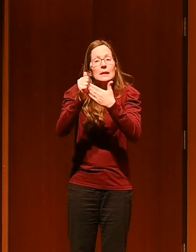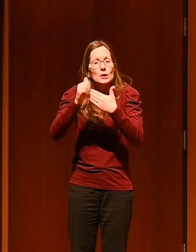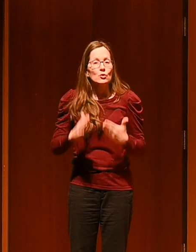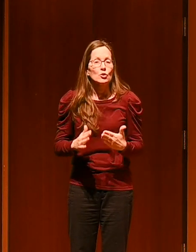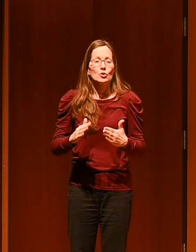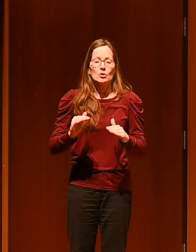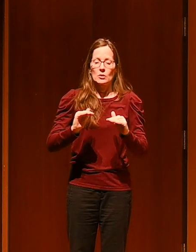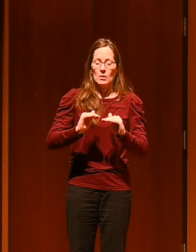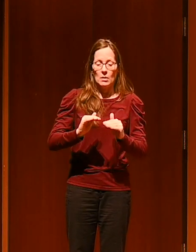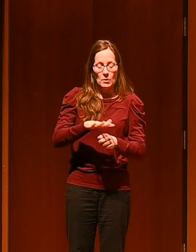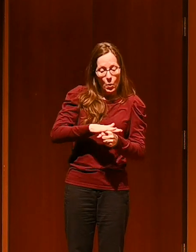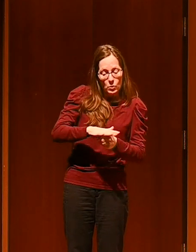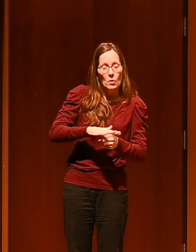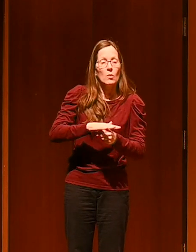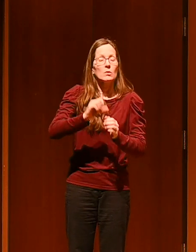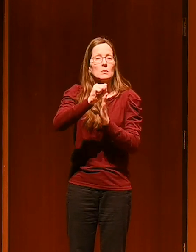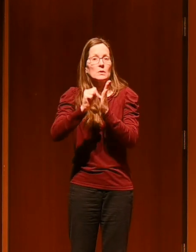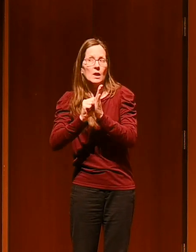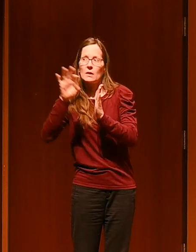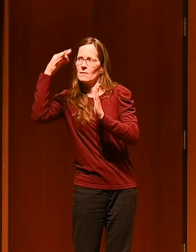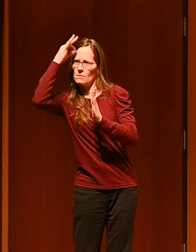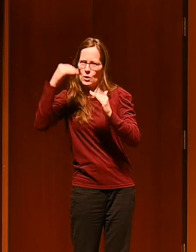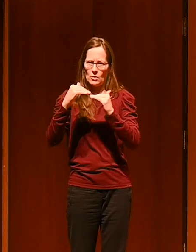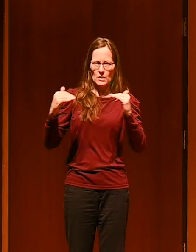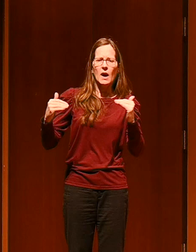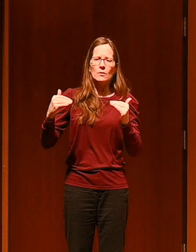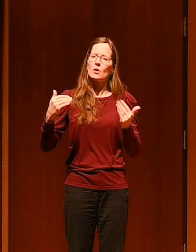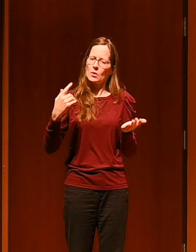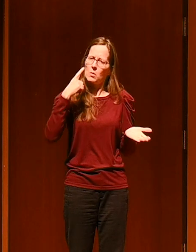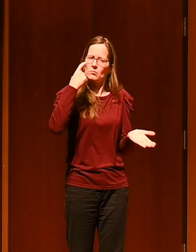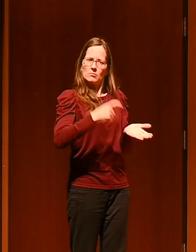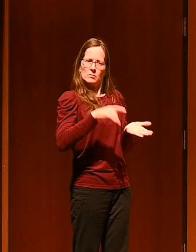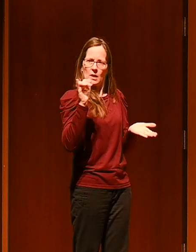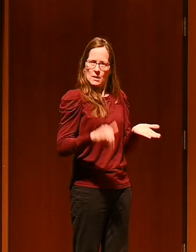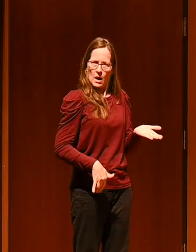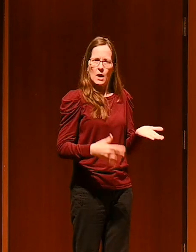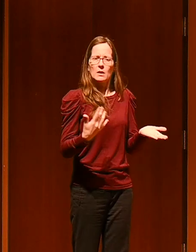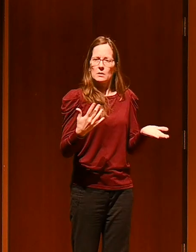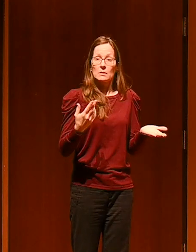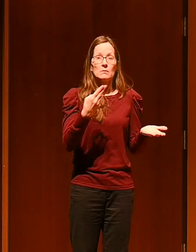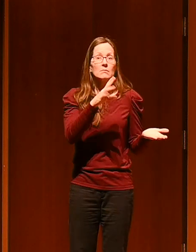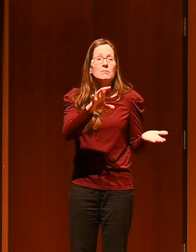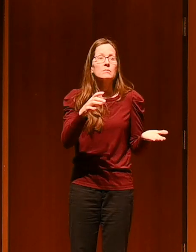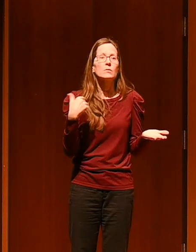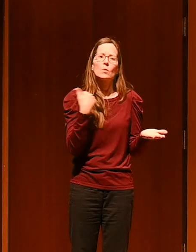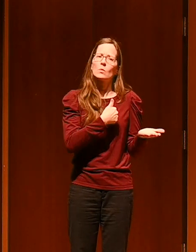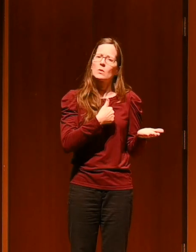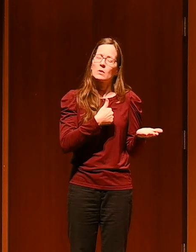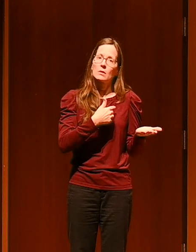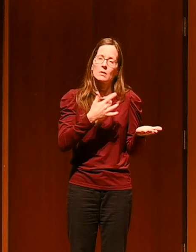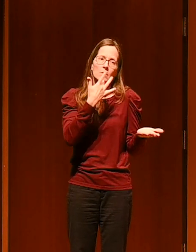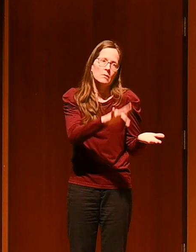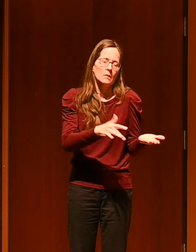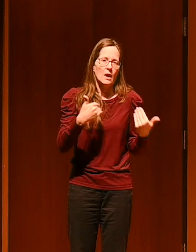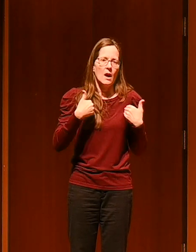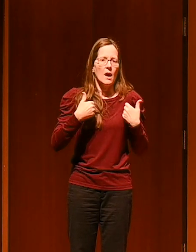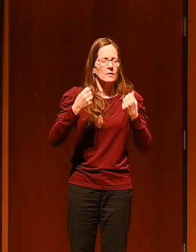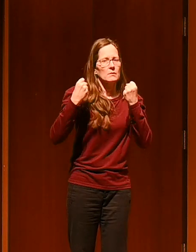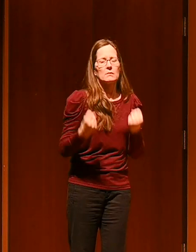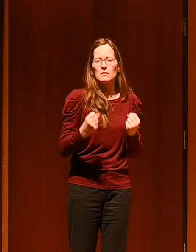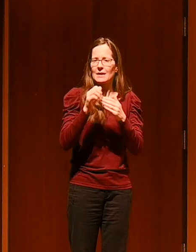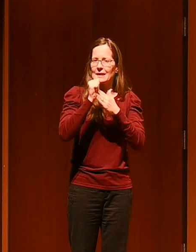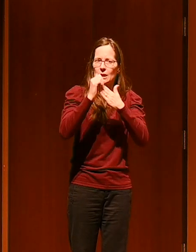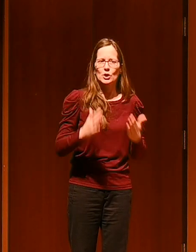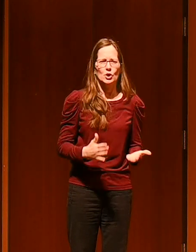recognize that. And in Howard County, we are fortunate to have a bold leader in the executive office, who is also a true advocate